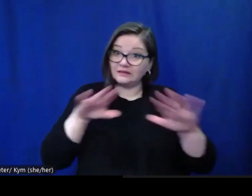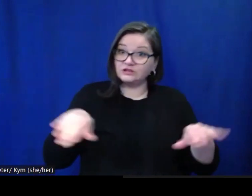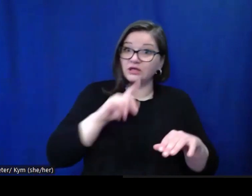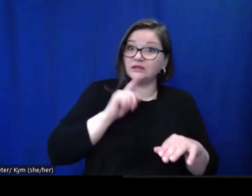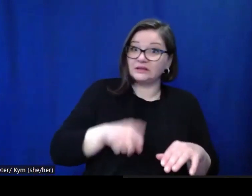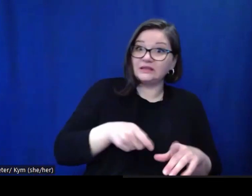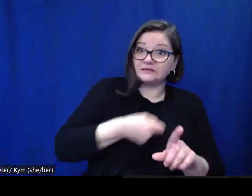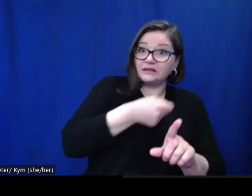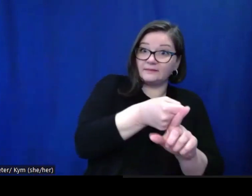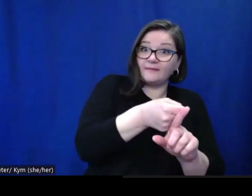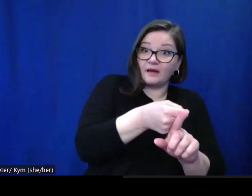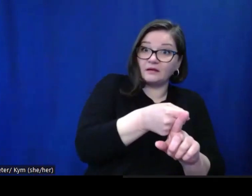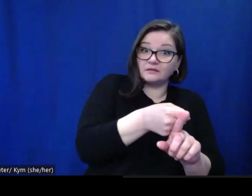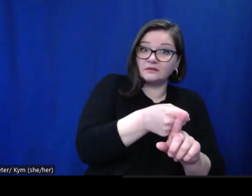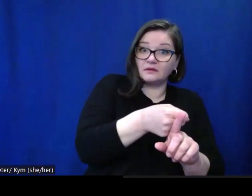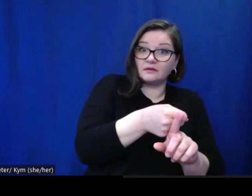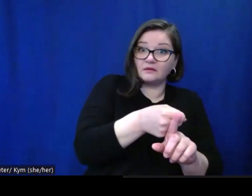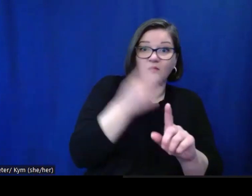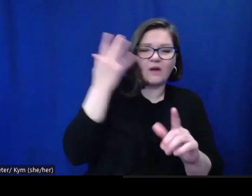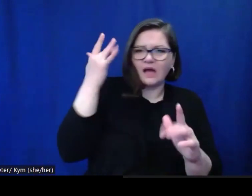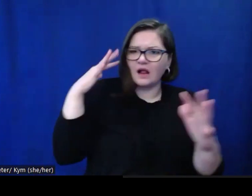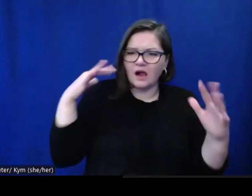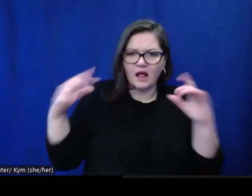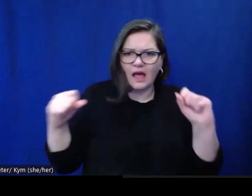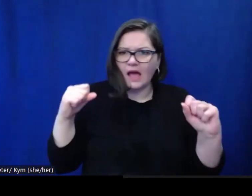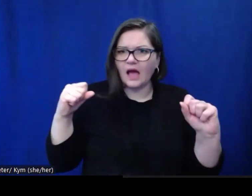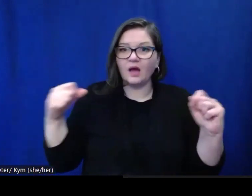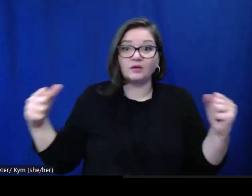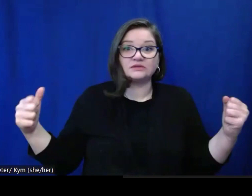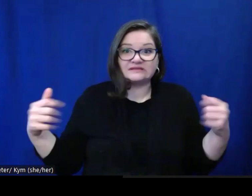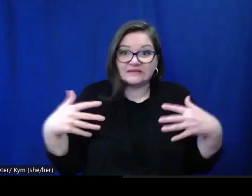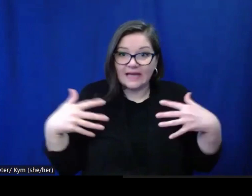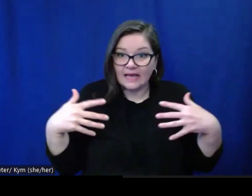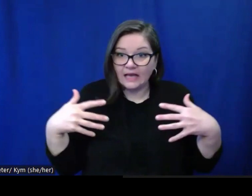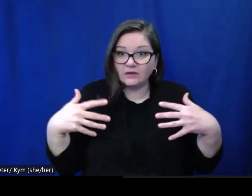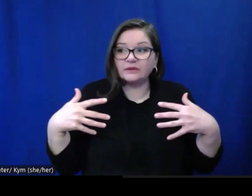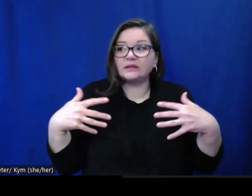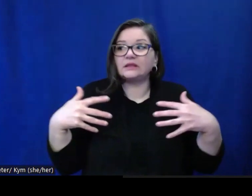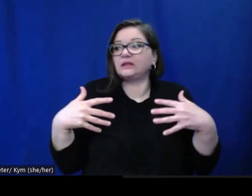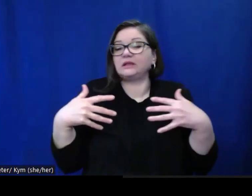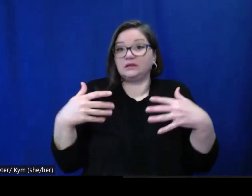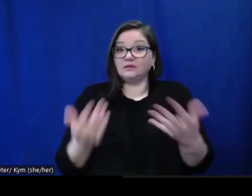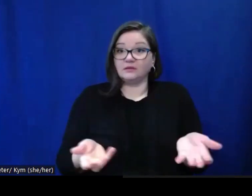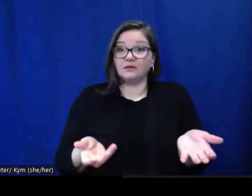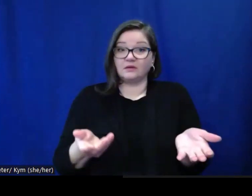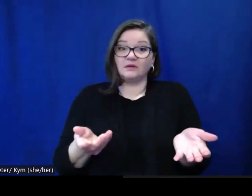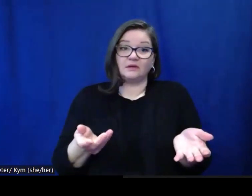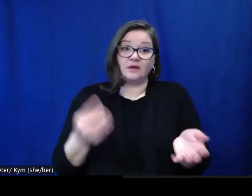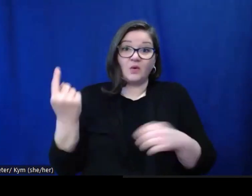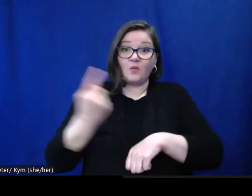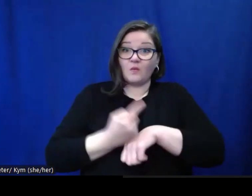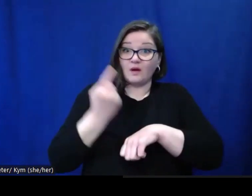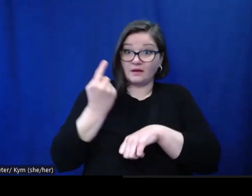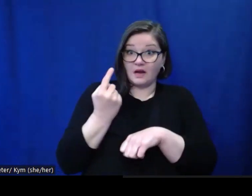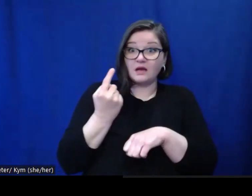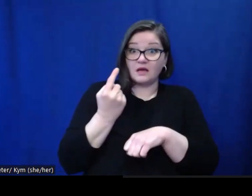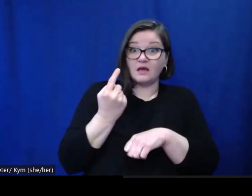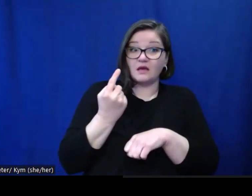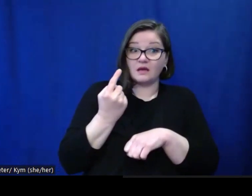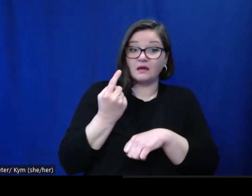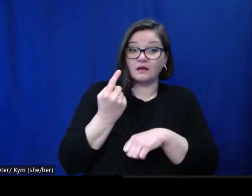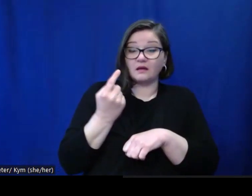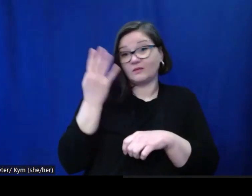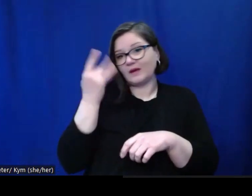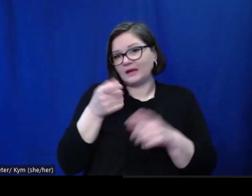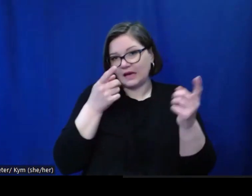this argument. It is loud, it is scary, it's frightening. And one day, because this happens